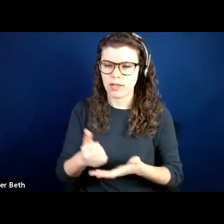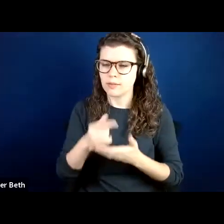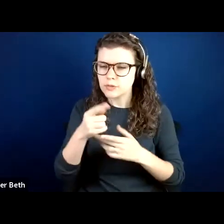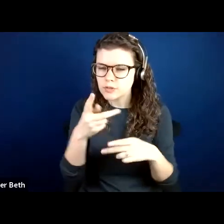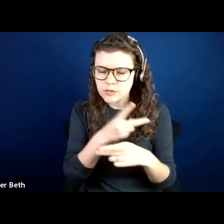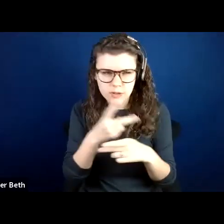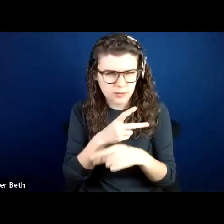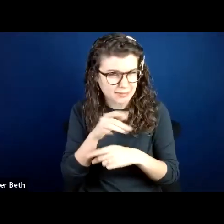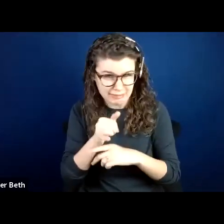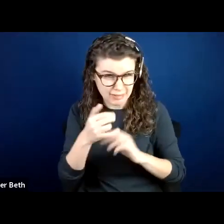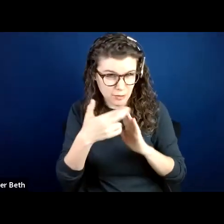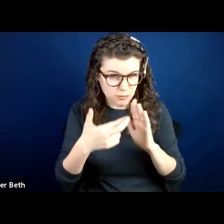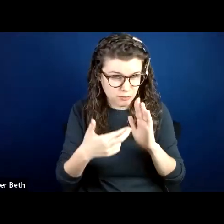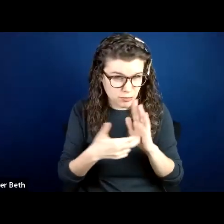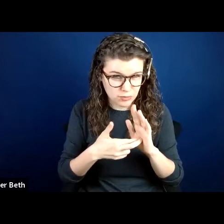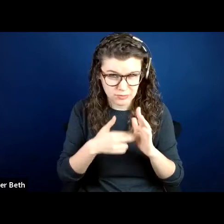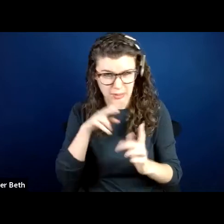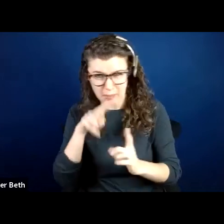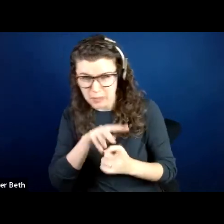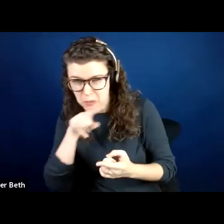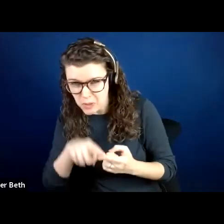requirements apply and how they apply.